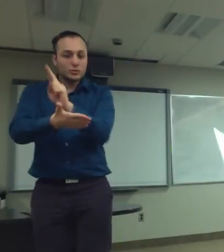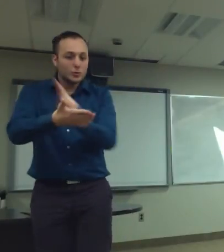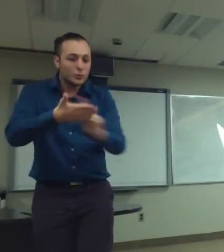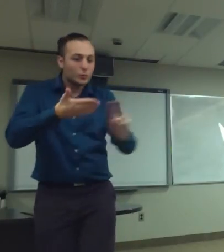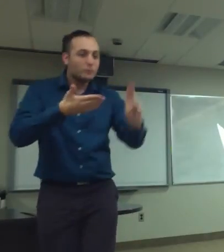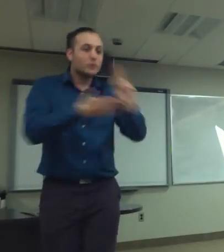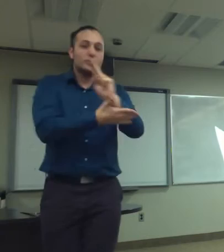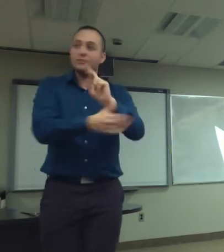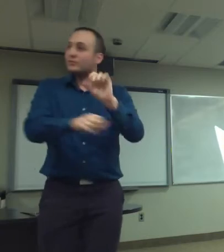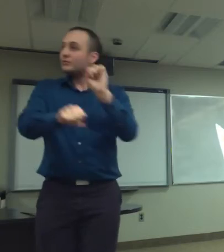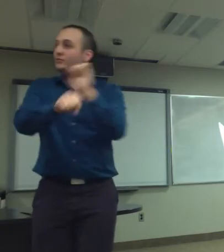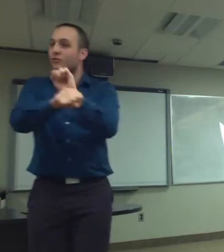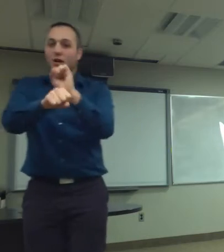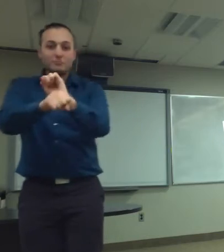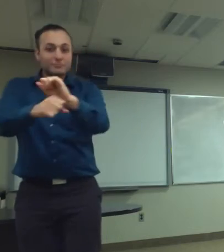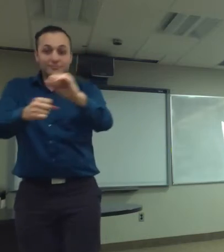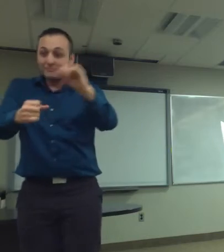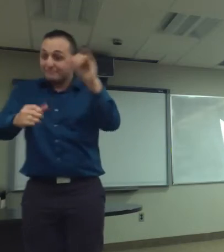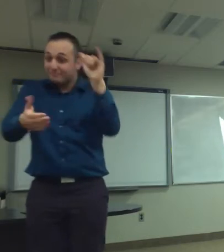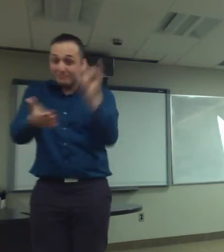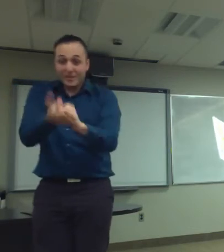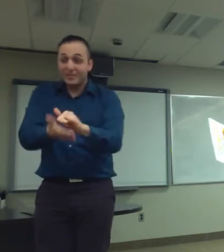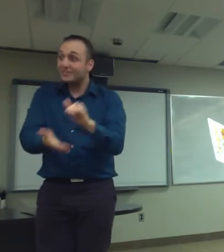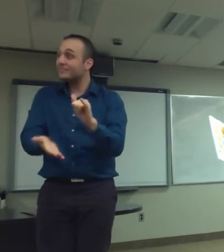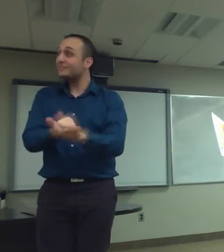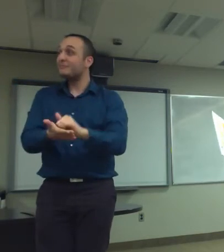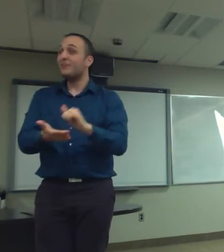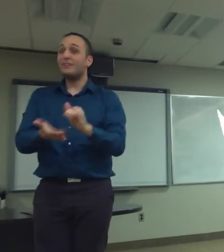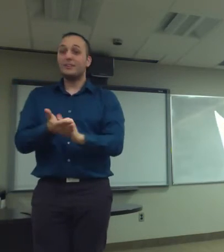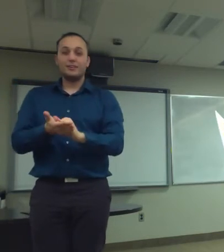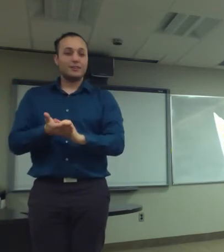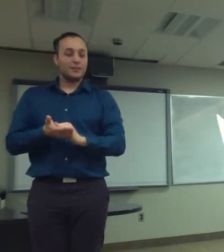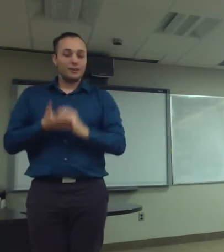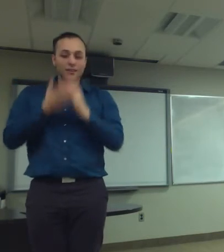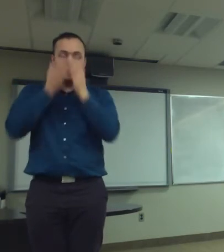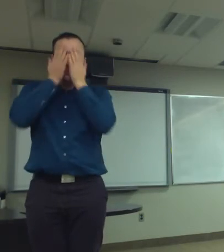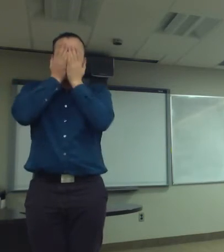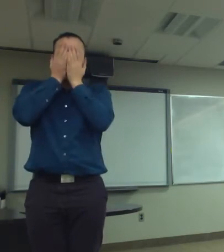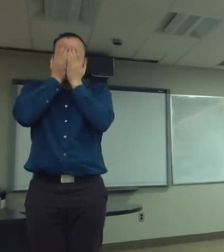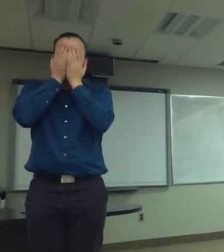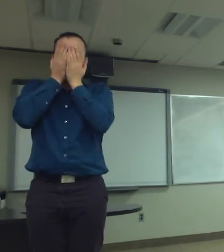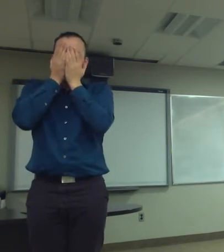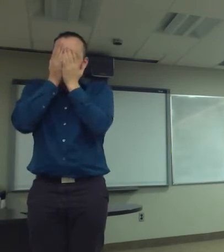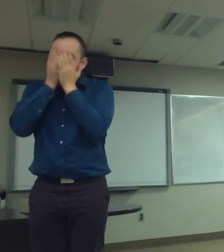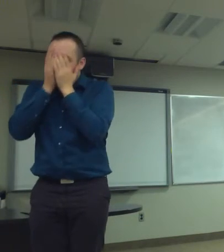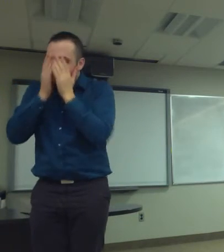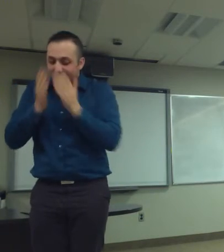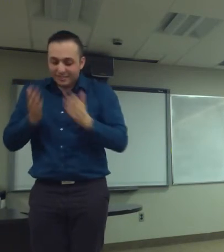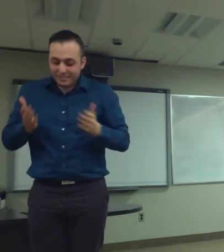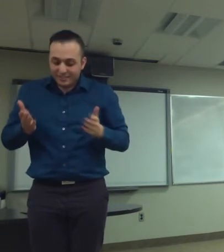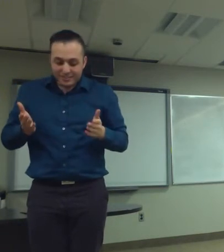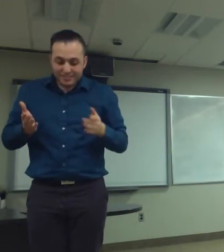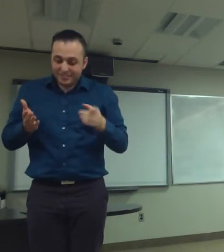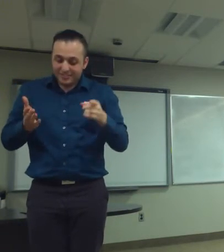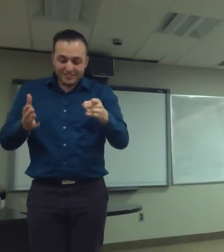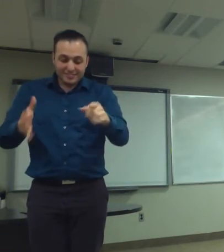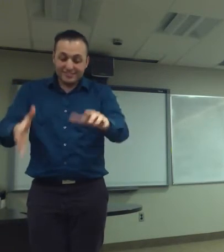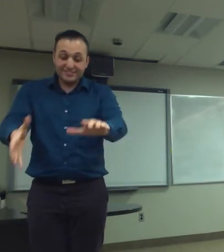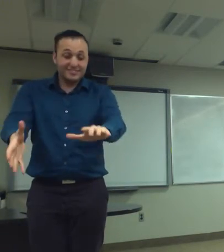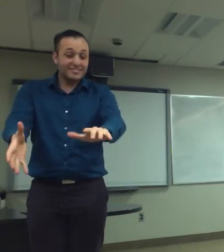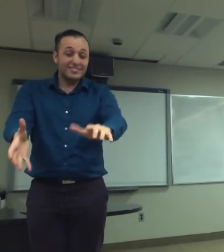get a job if you're invisible. Bridget, you've wrecked your life."